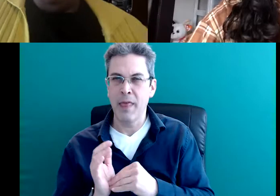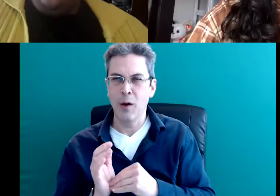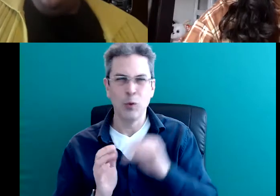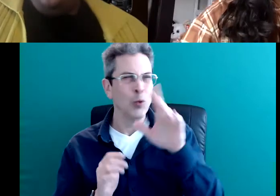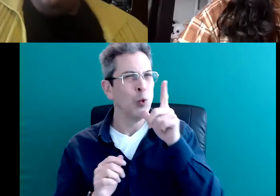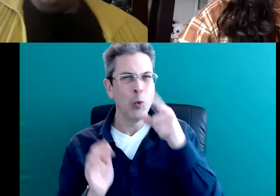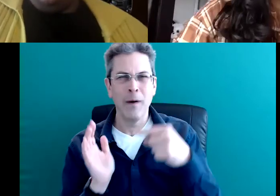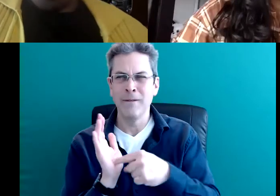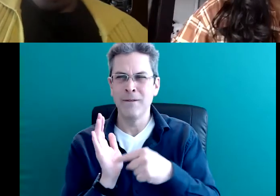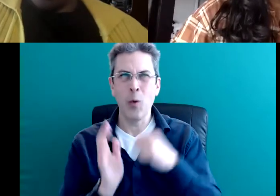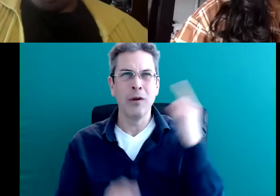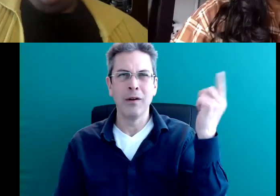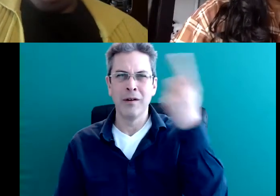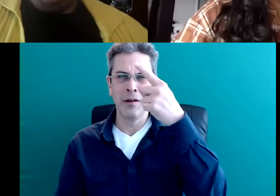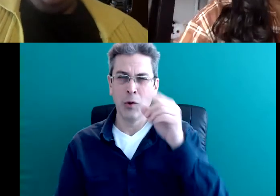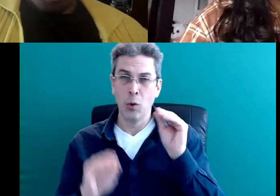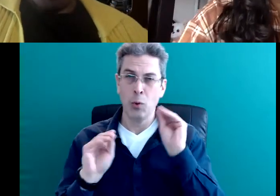But a ramp could cost like maybe